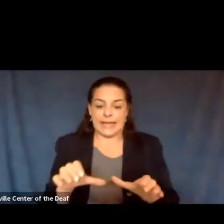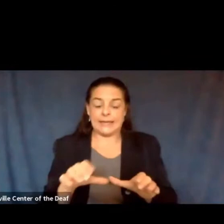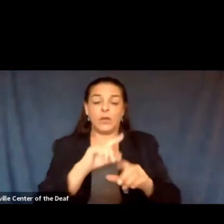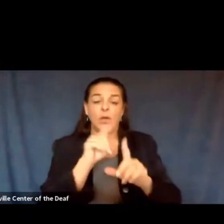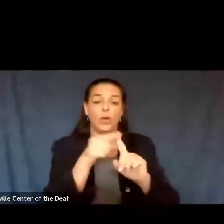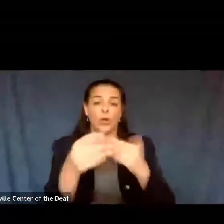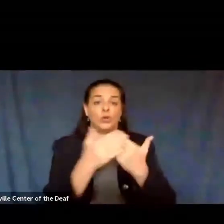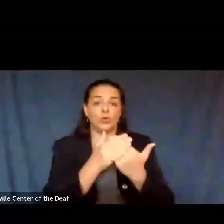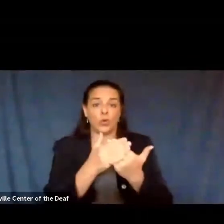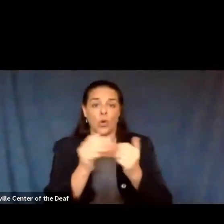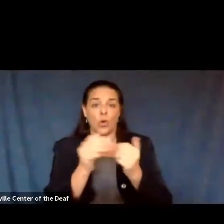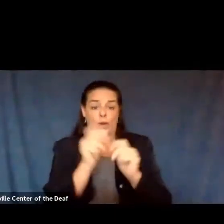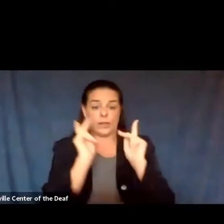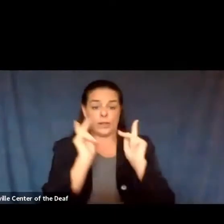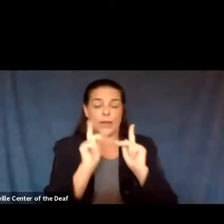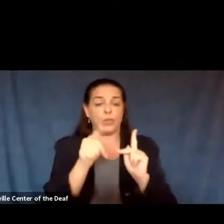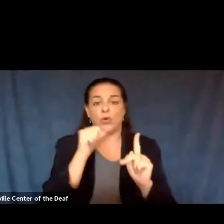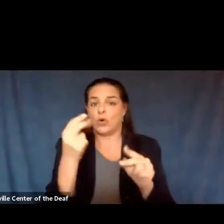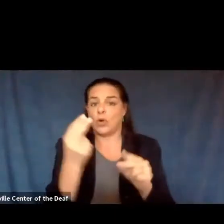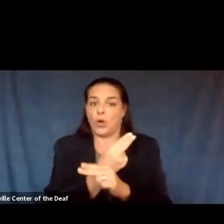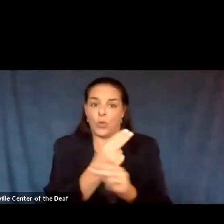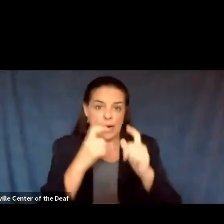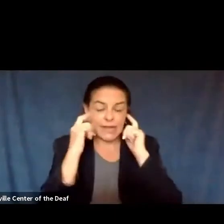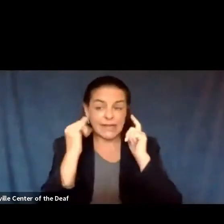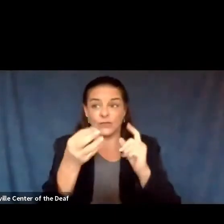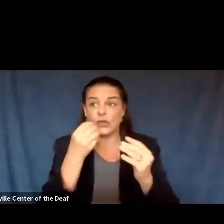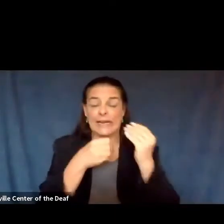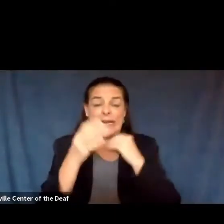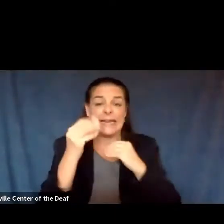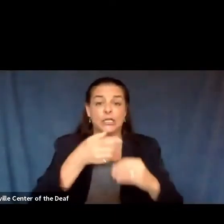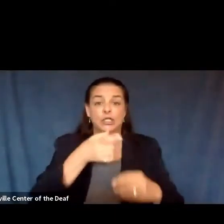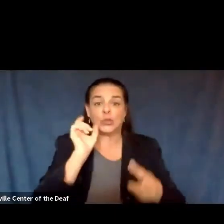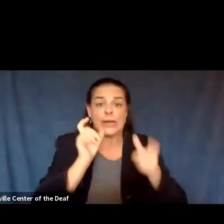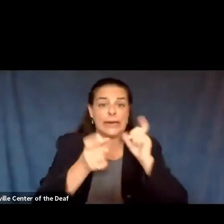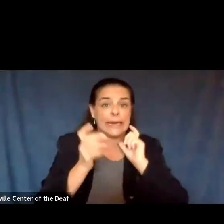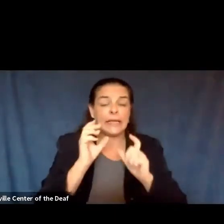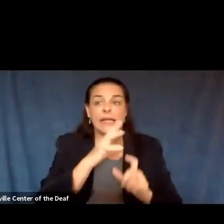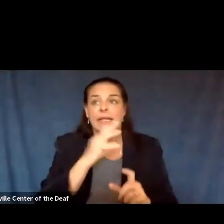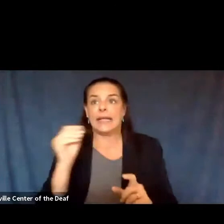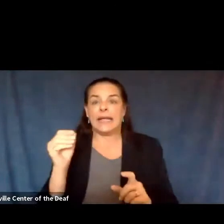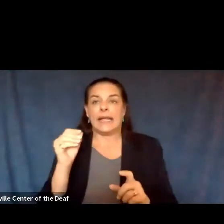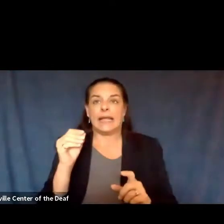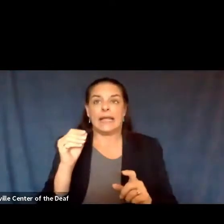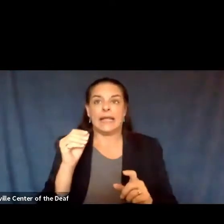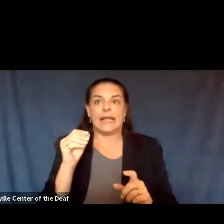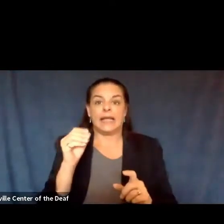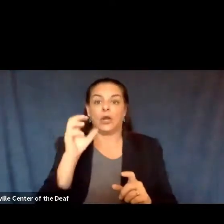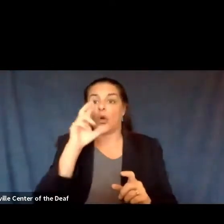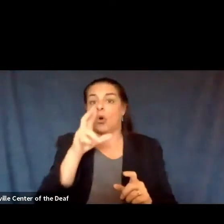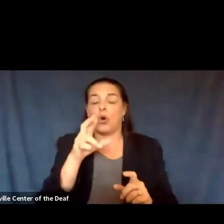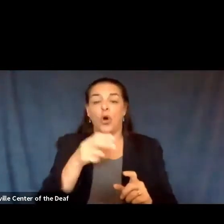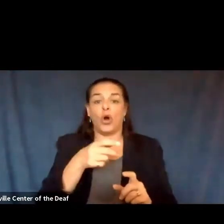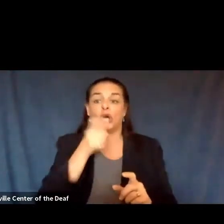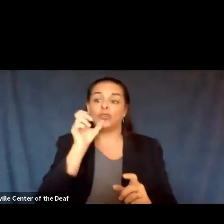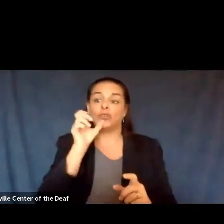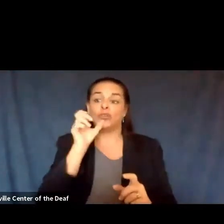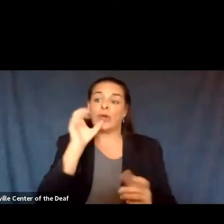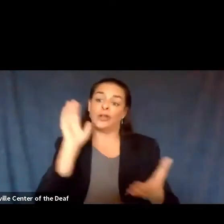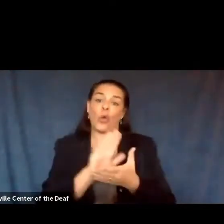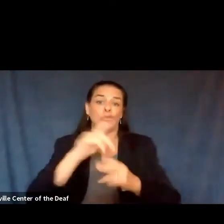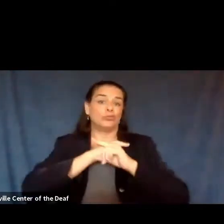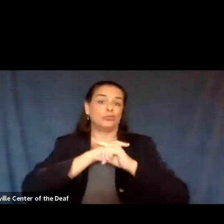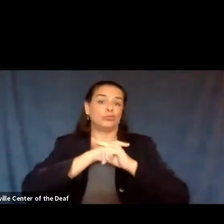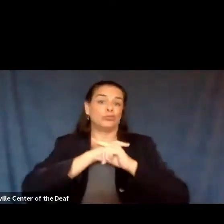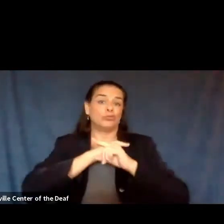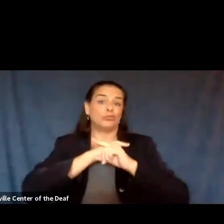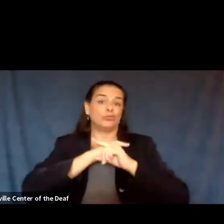contact with folks, you're not wearing a mask typically if you're eating and drinking, and drinking lowers inhibitions and all